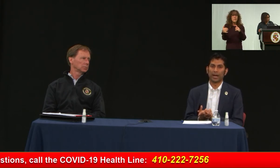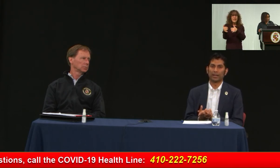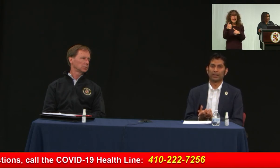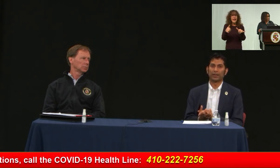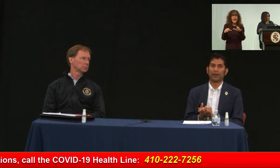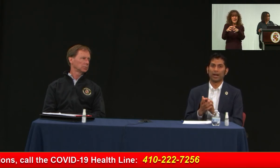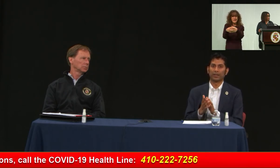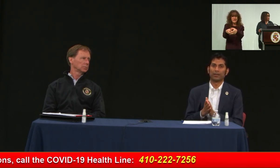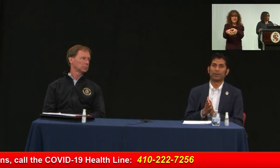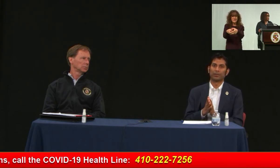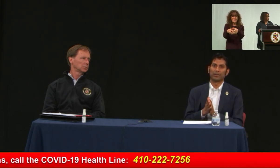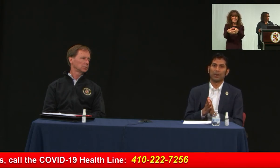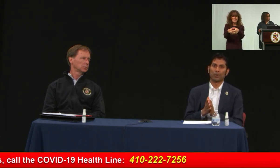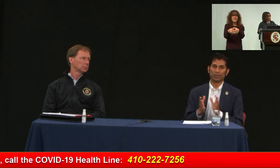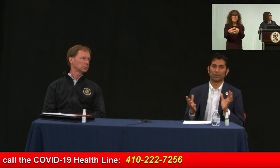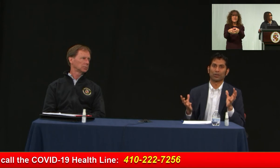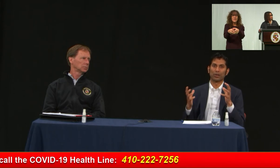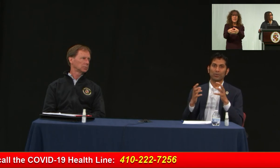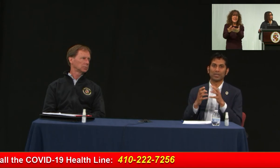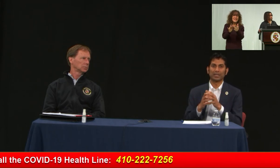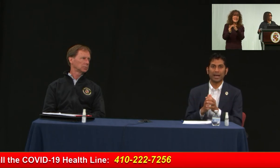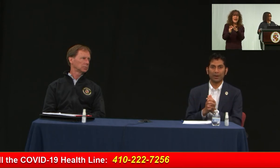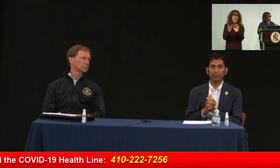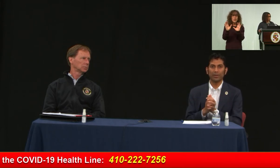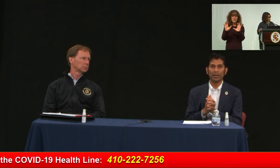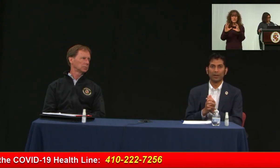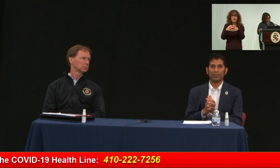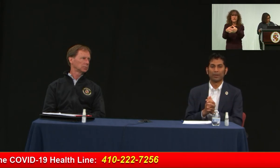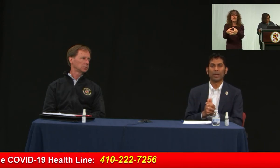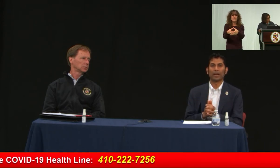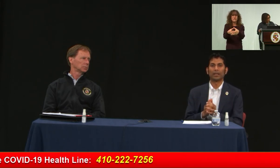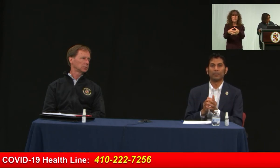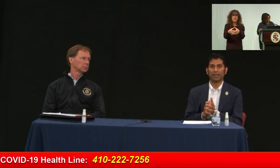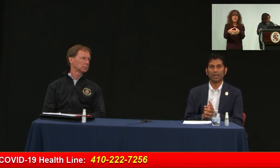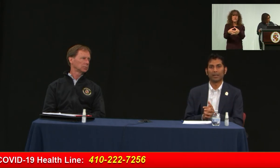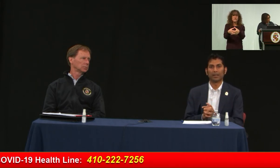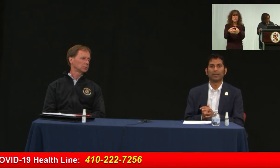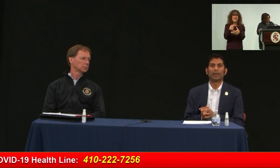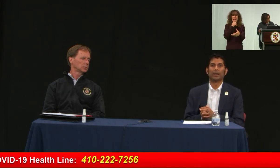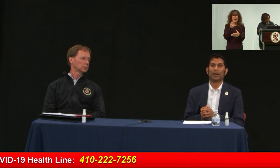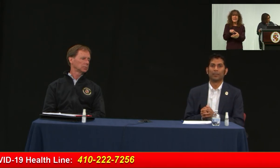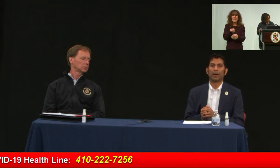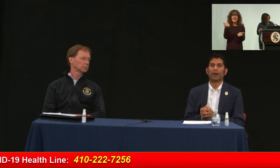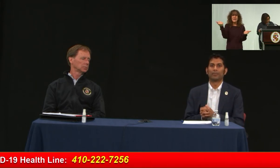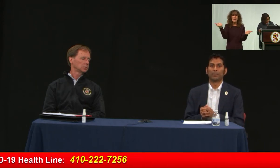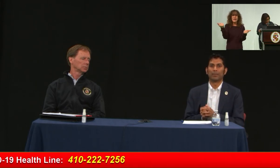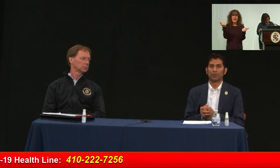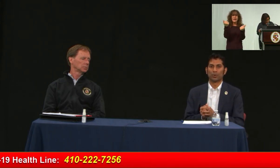so that they're not, their networks are closing down, but are not eliminated.